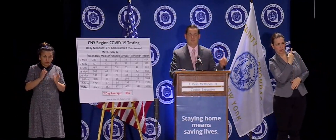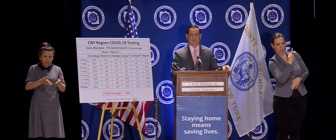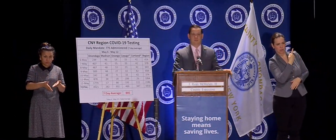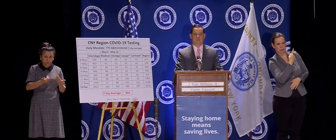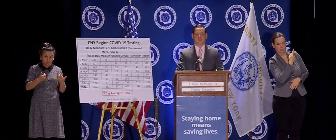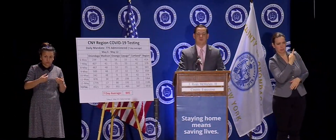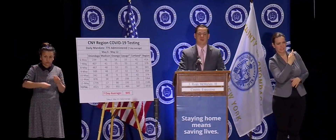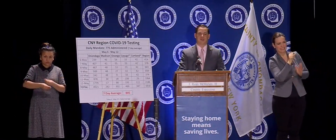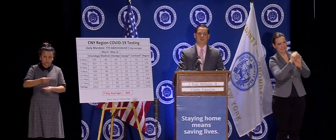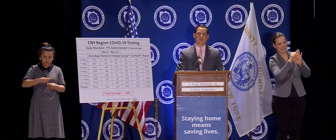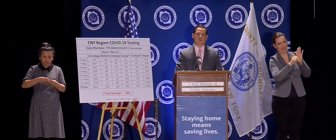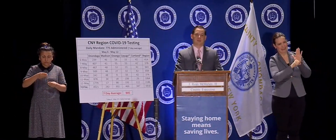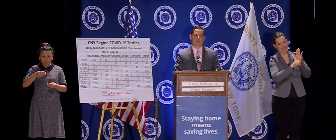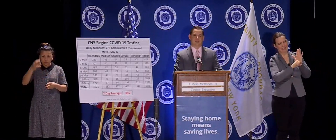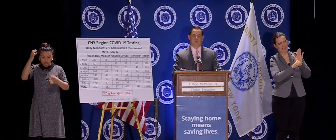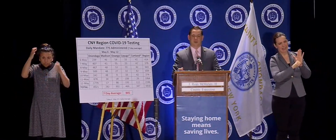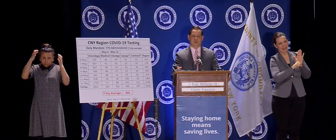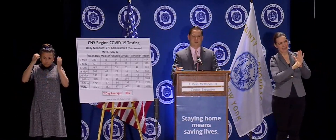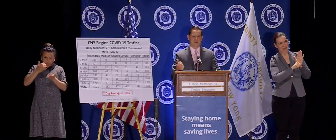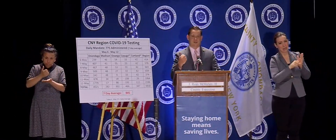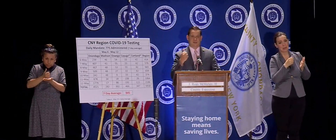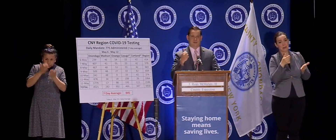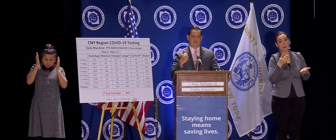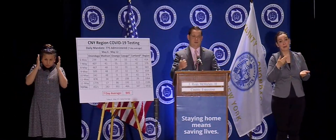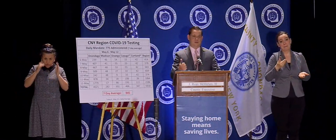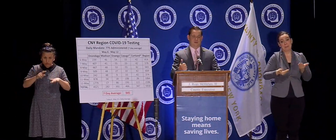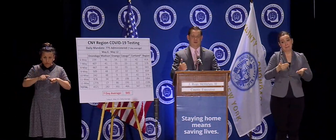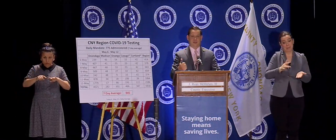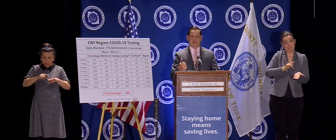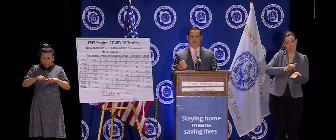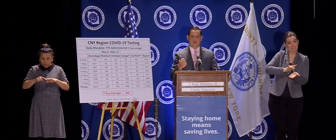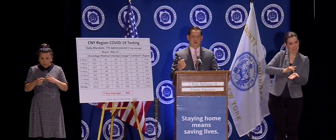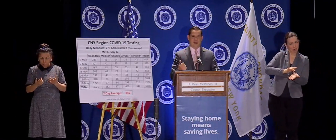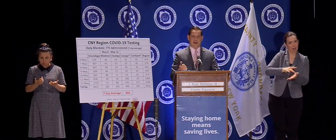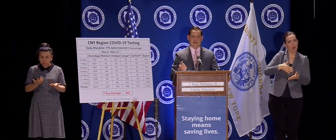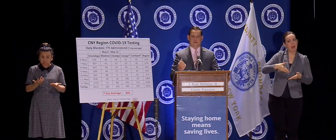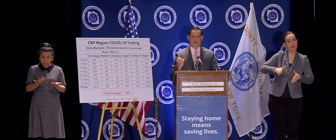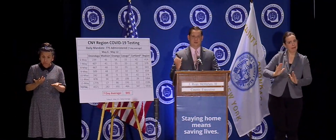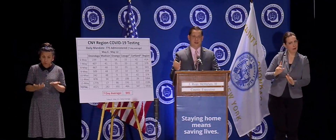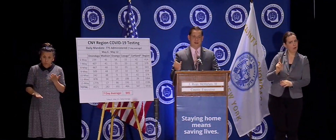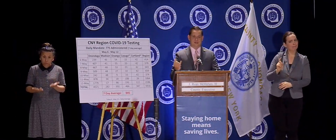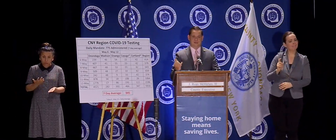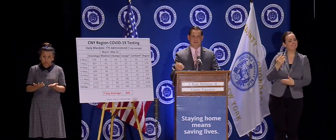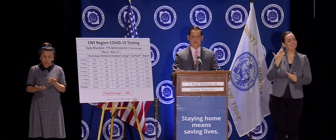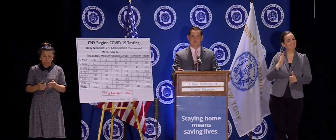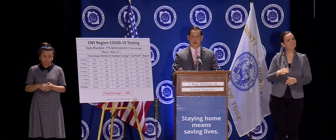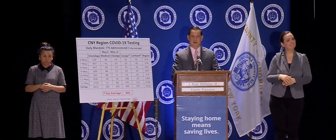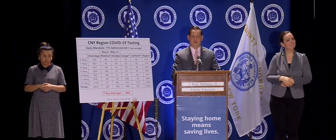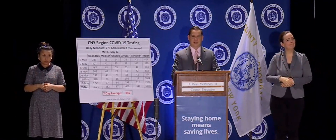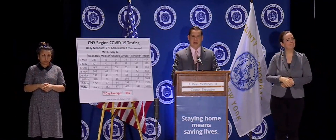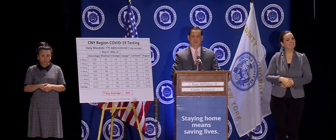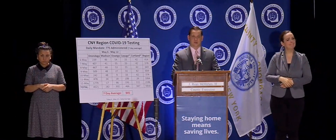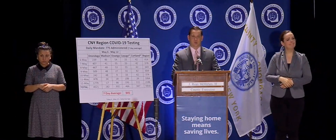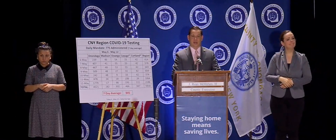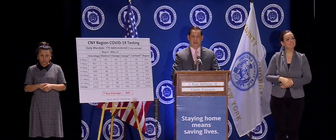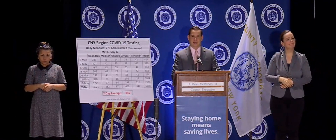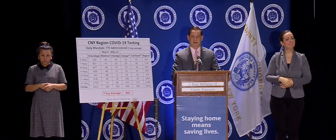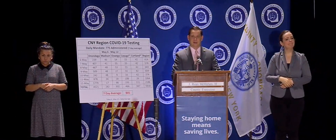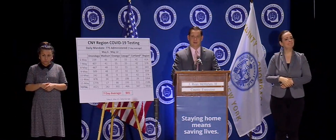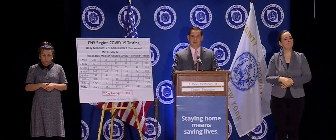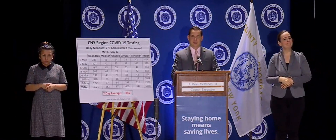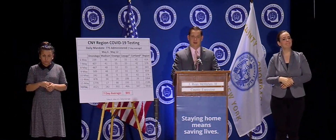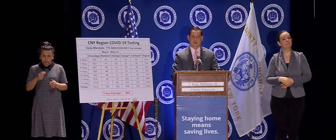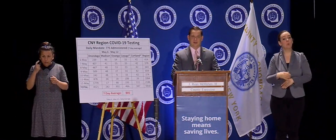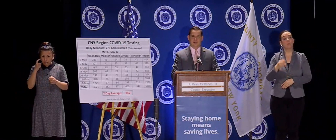type definition. That's where you see your foot doctor, your eye doctor, your dentist, many other doctors